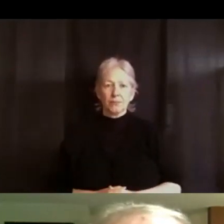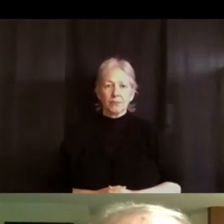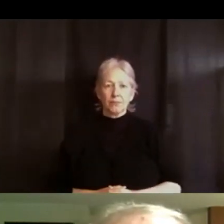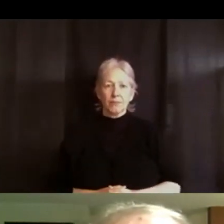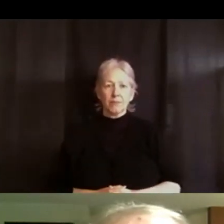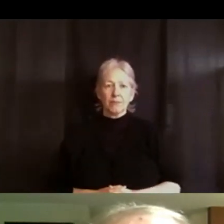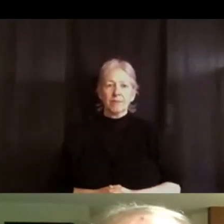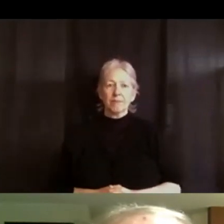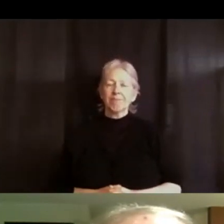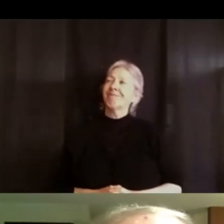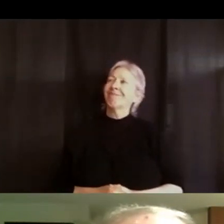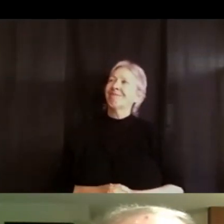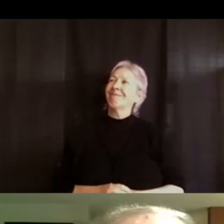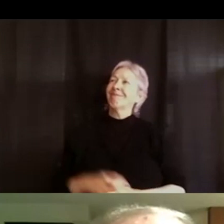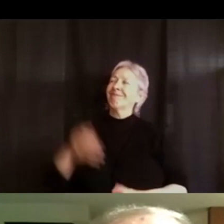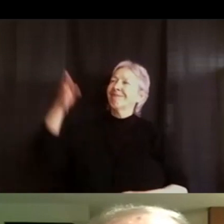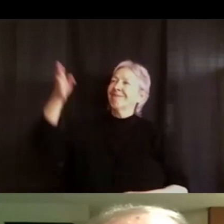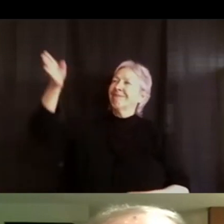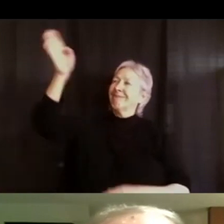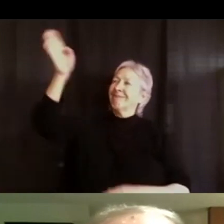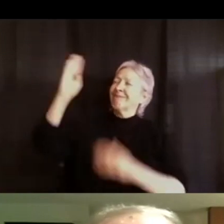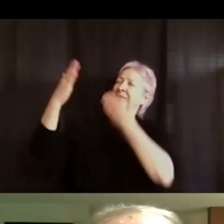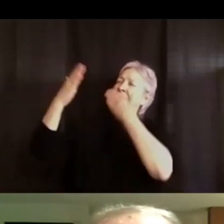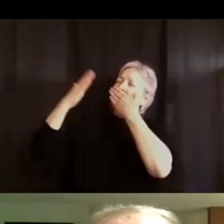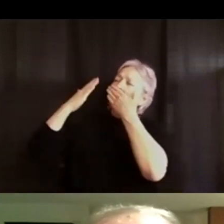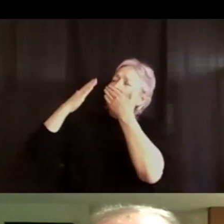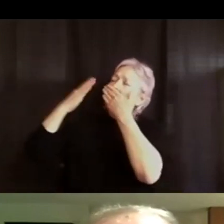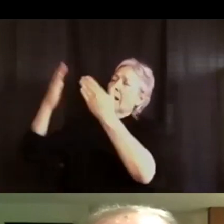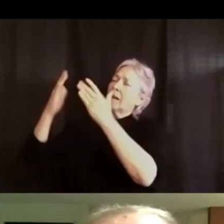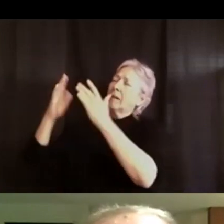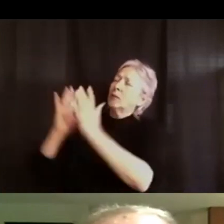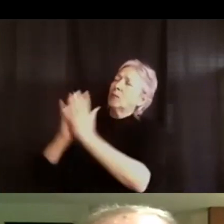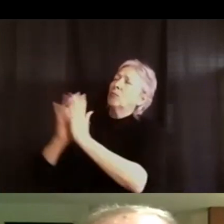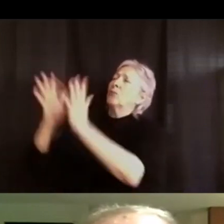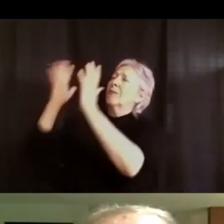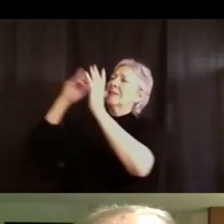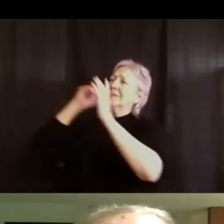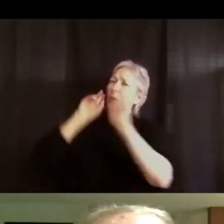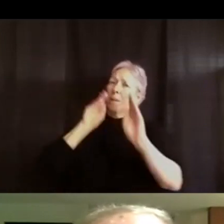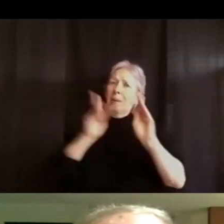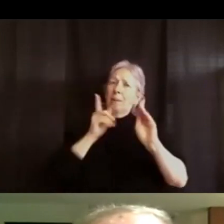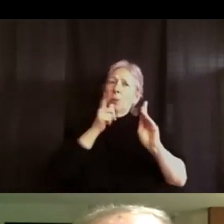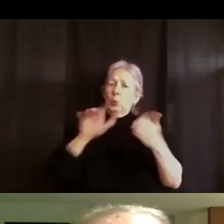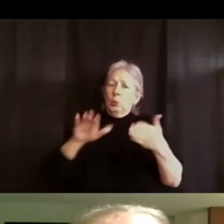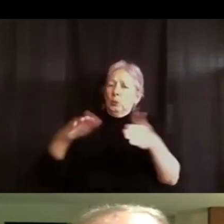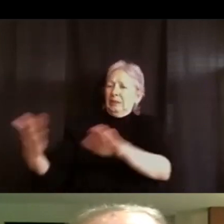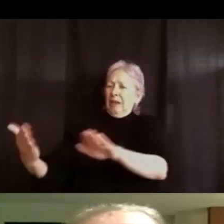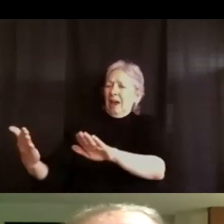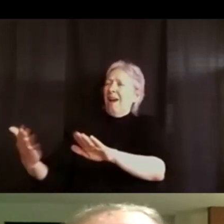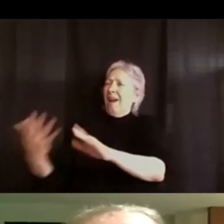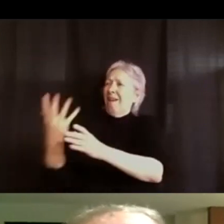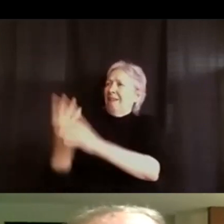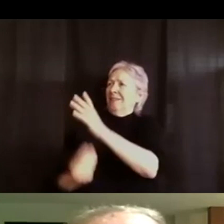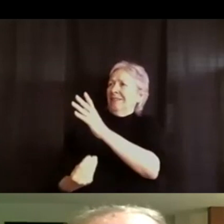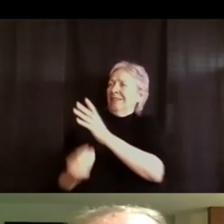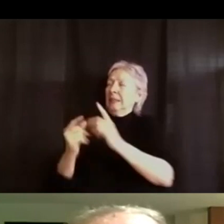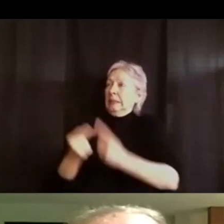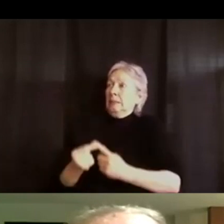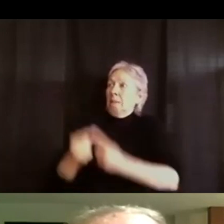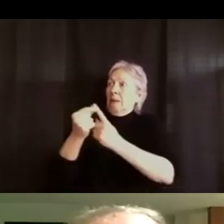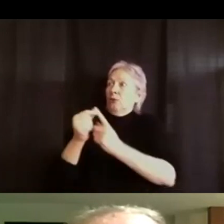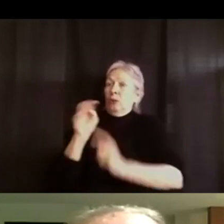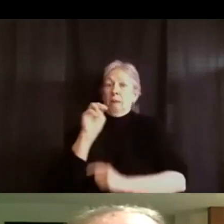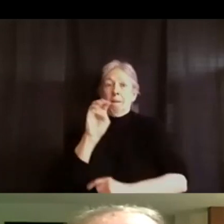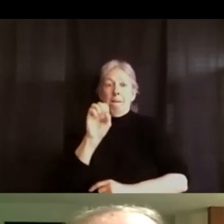Eternal God, we praise you for the lives of all who have died in faith. This Memorial Day, we especially remember those who risked